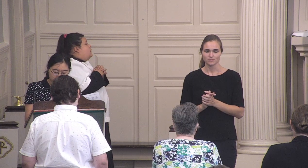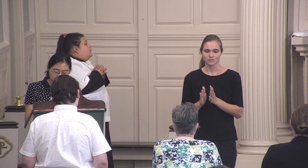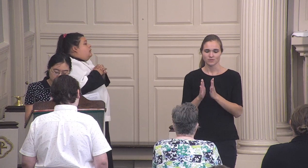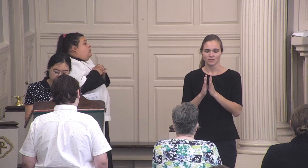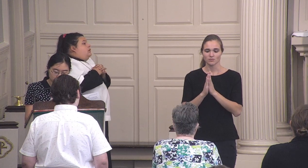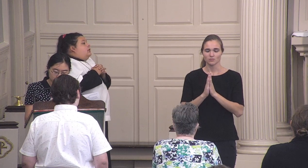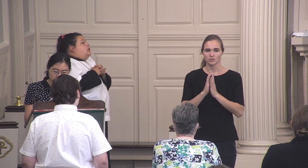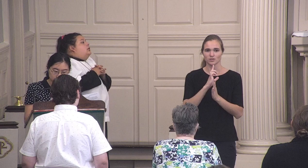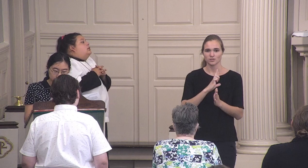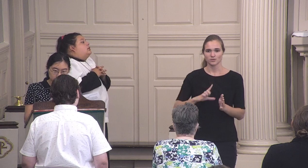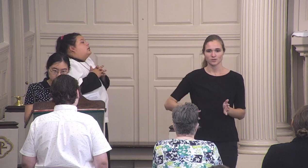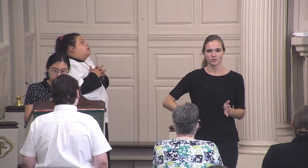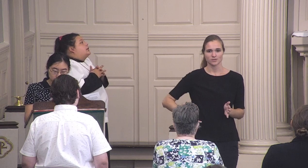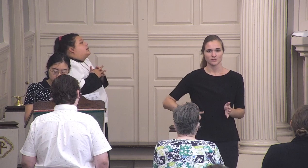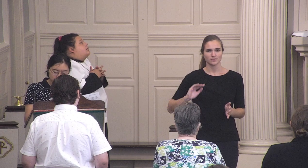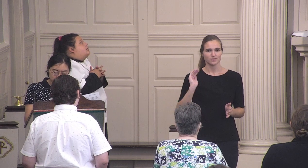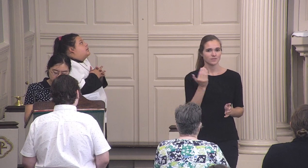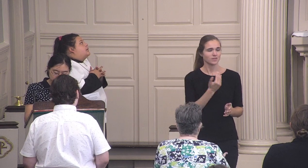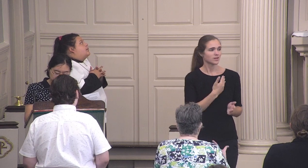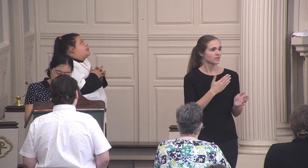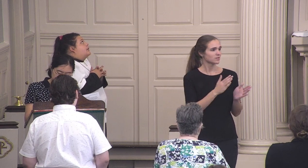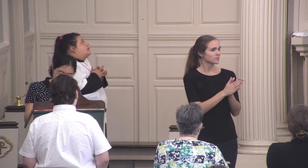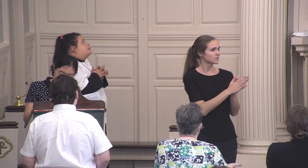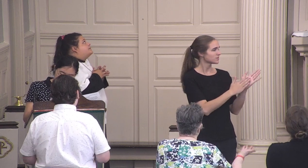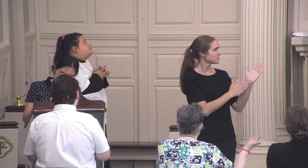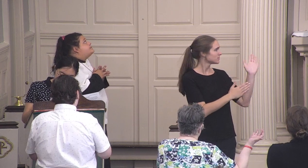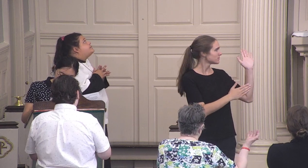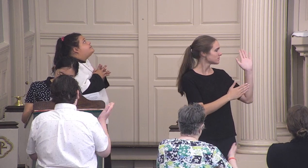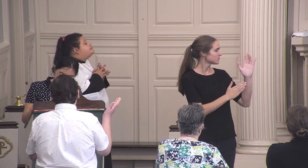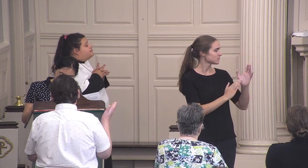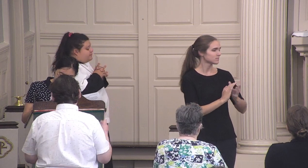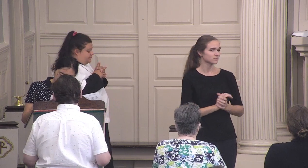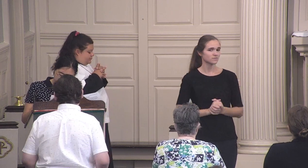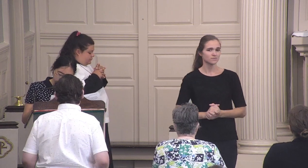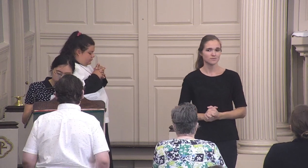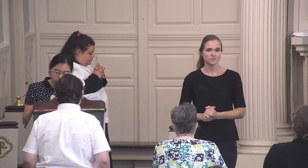We pray to the Lord. Lord, hear our prayer.